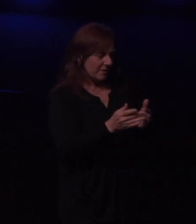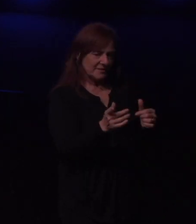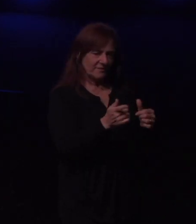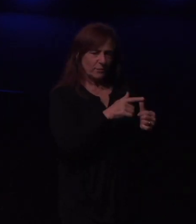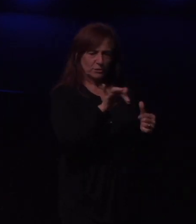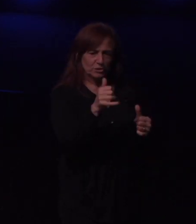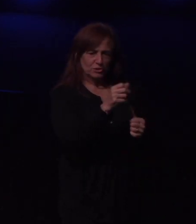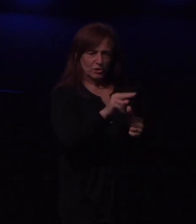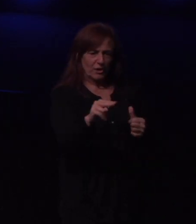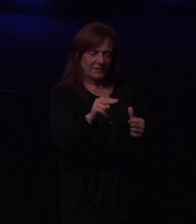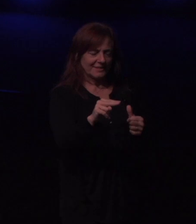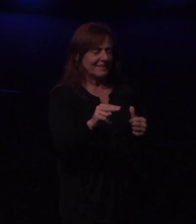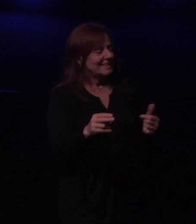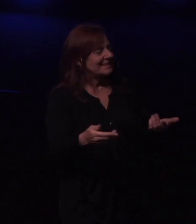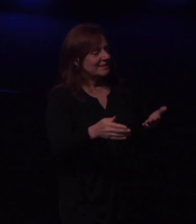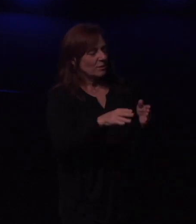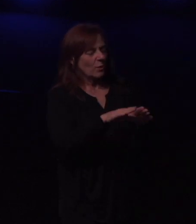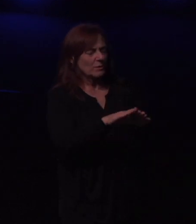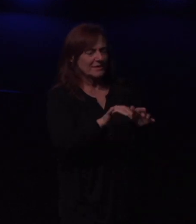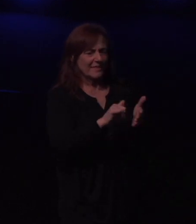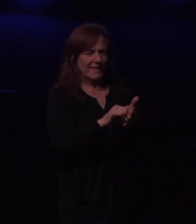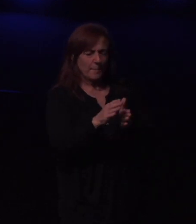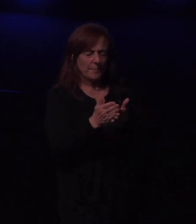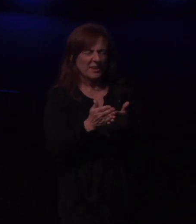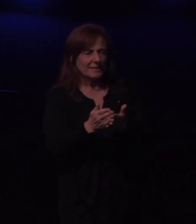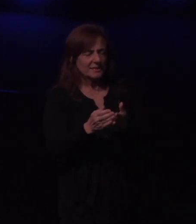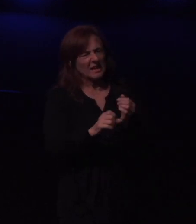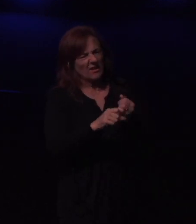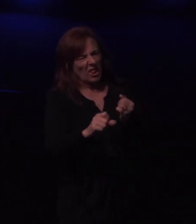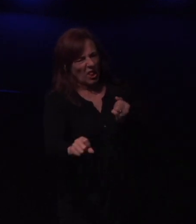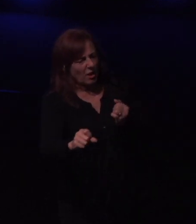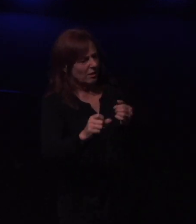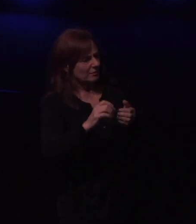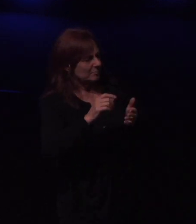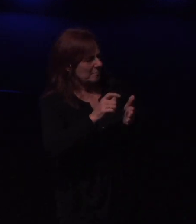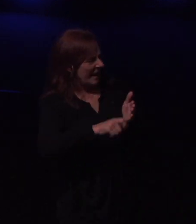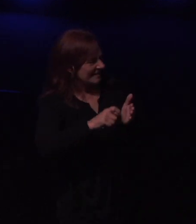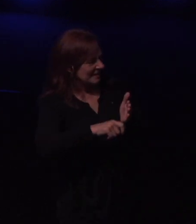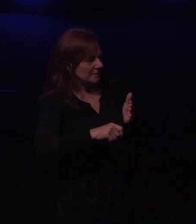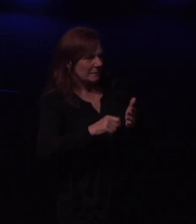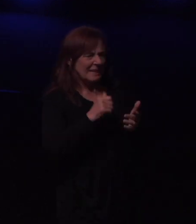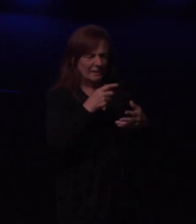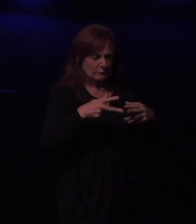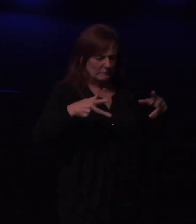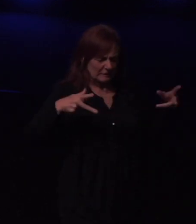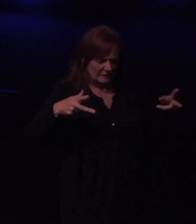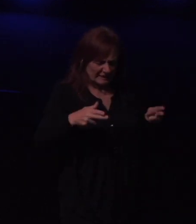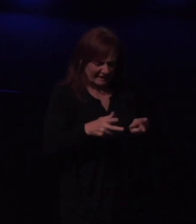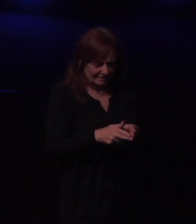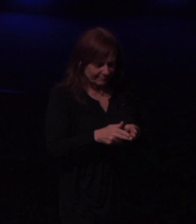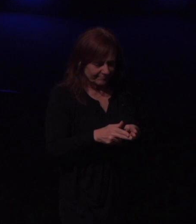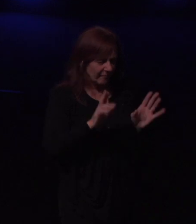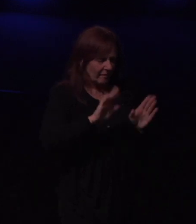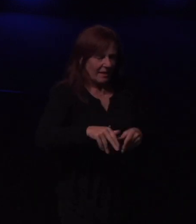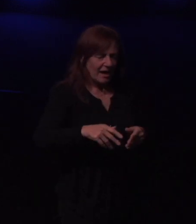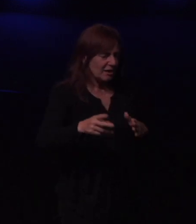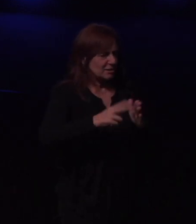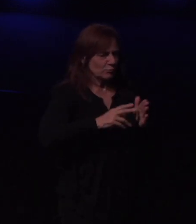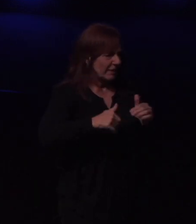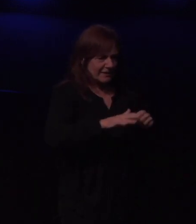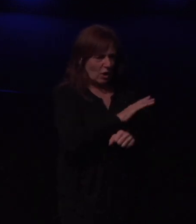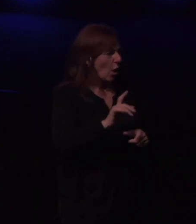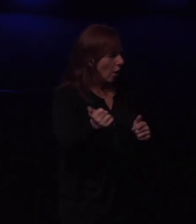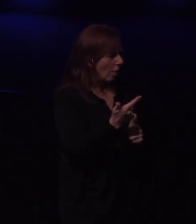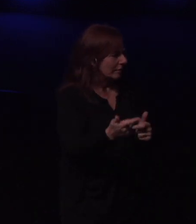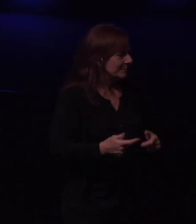he's closing that book, this is kind of a long passage that I'm going to read, but I just didn't know how to cut it down. It's just so good and